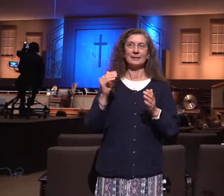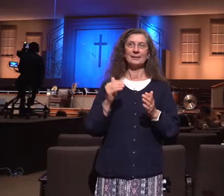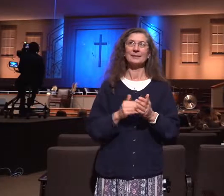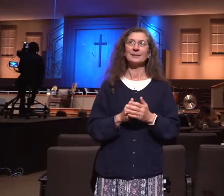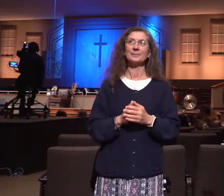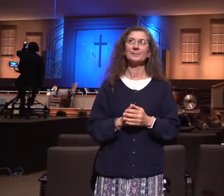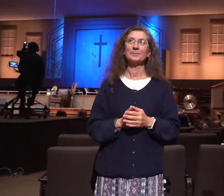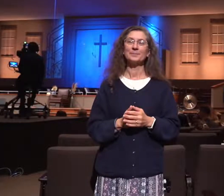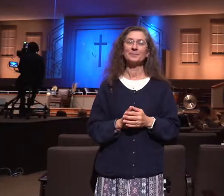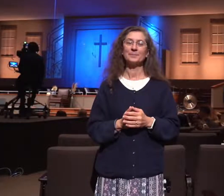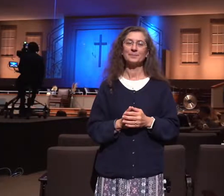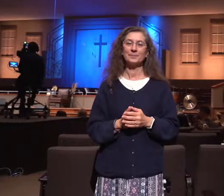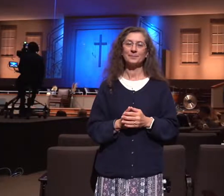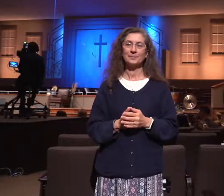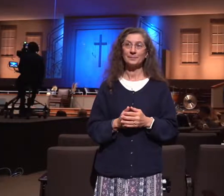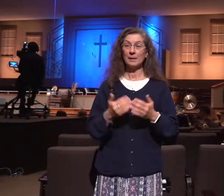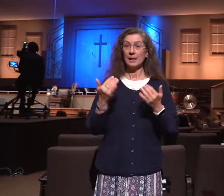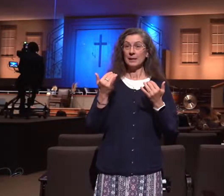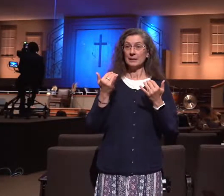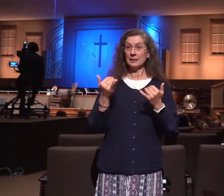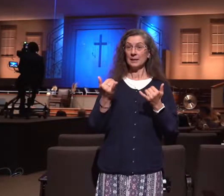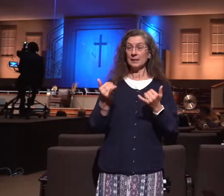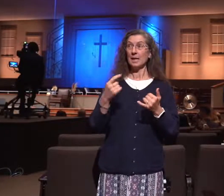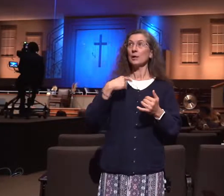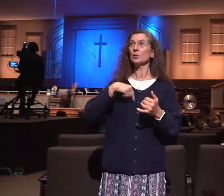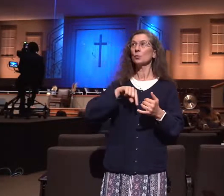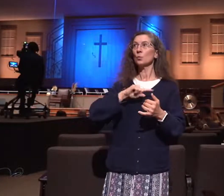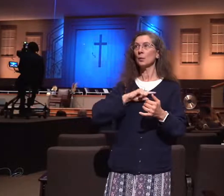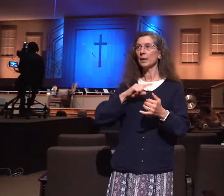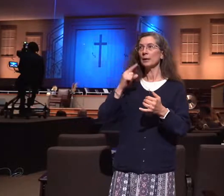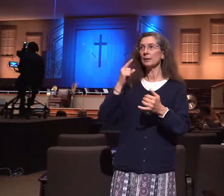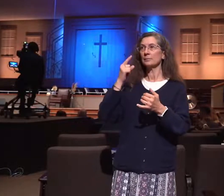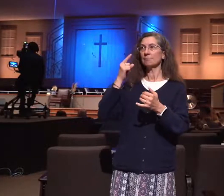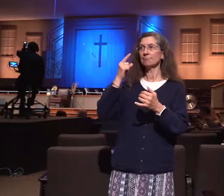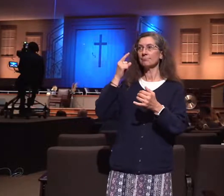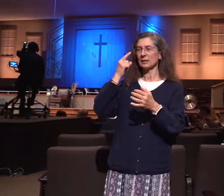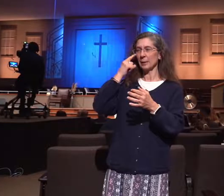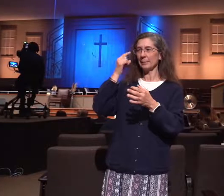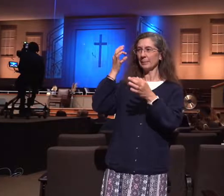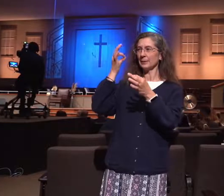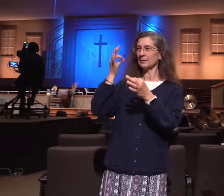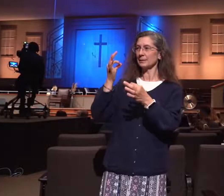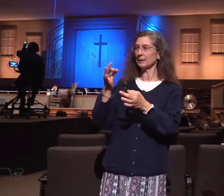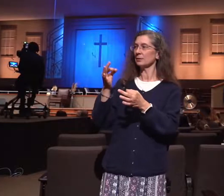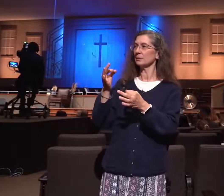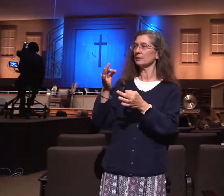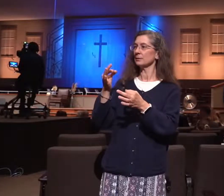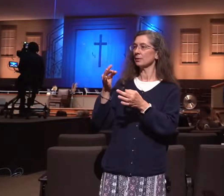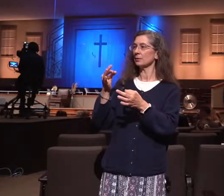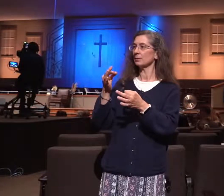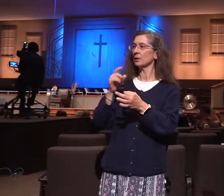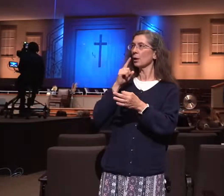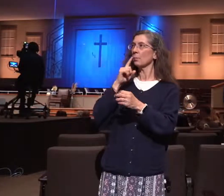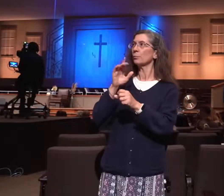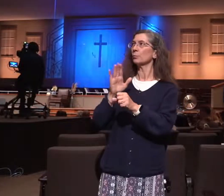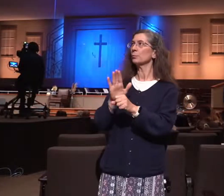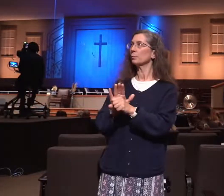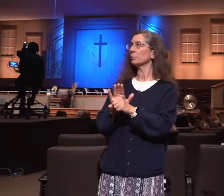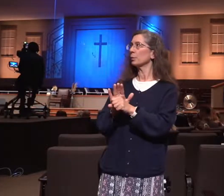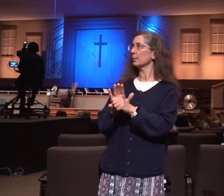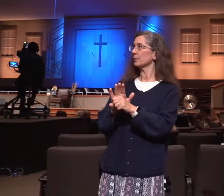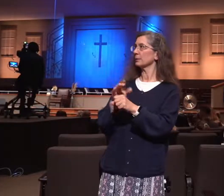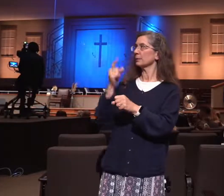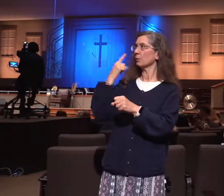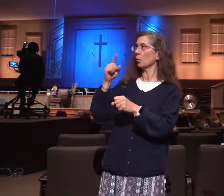This is the night when we get to make our commitments for a new year. By the way, I knew I was going to